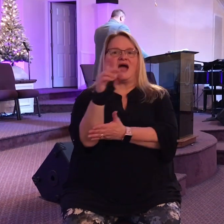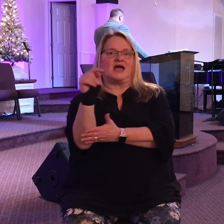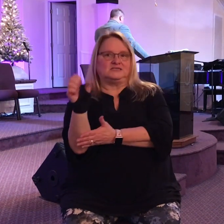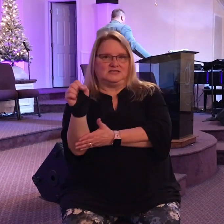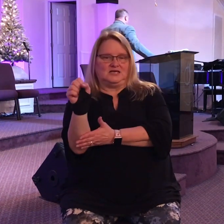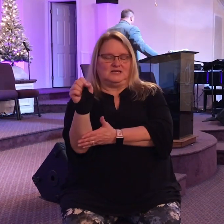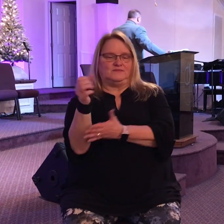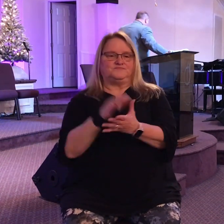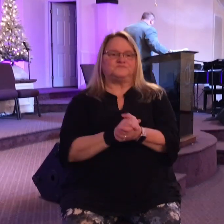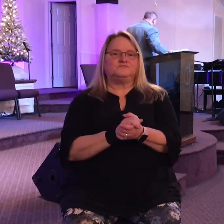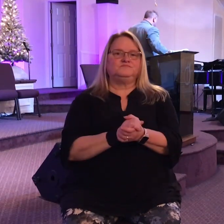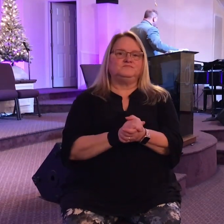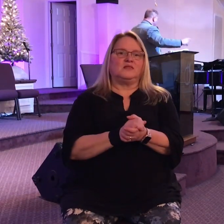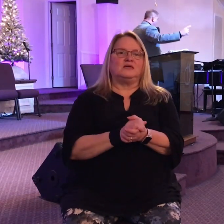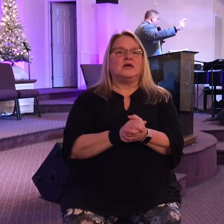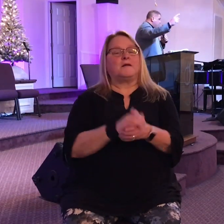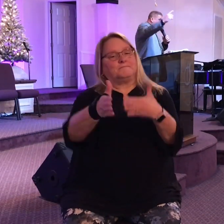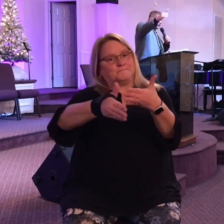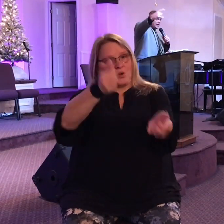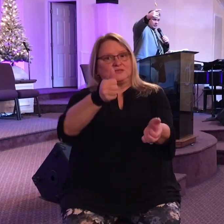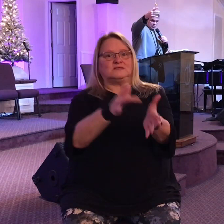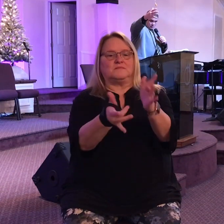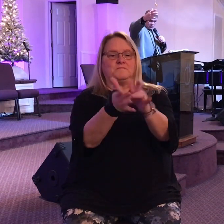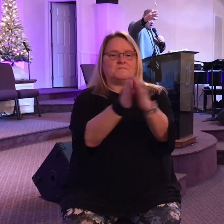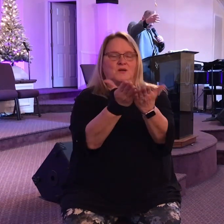your Bibles, it's called the Acts of the